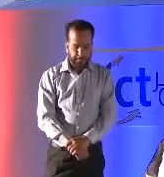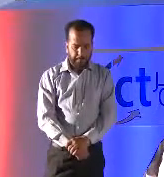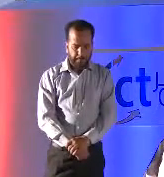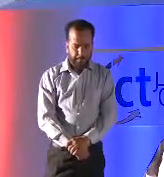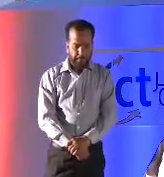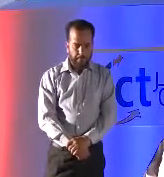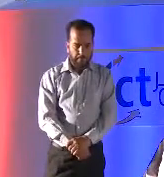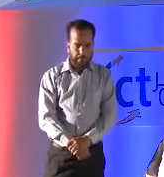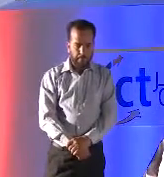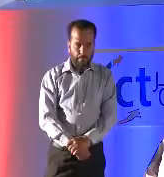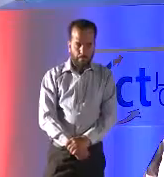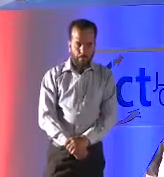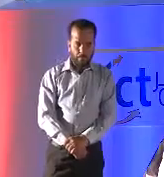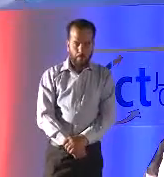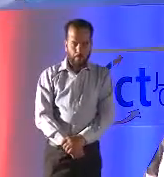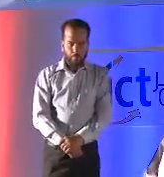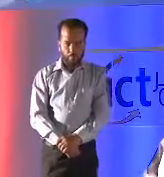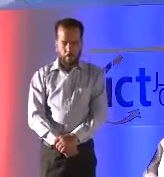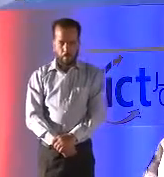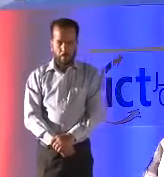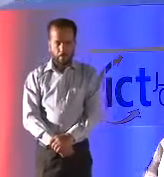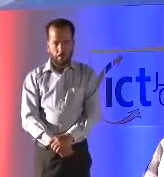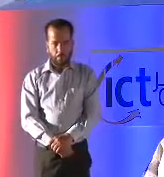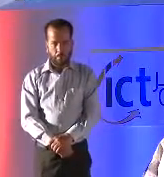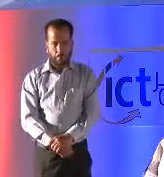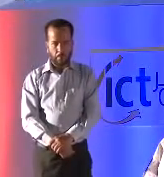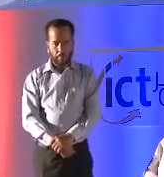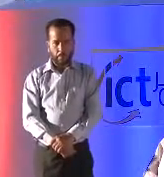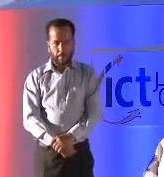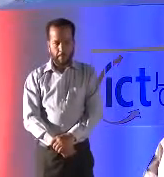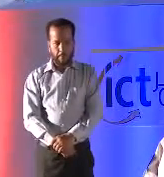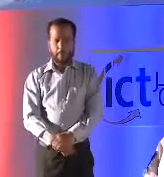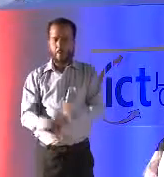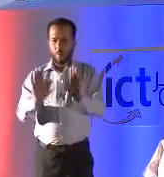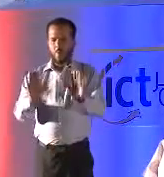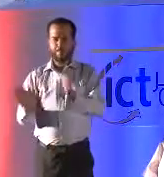They only heard about it in the West and just heard about it being used.